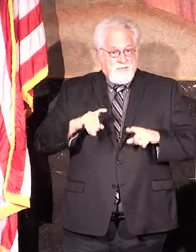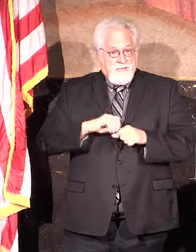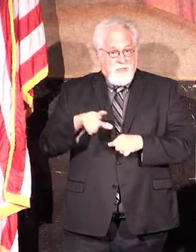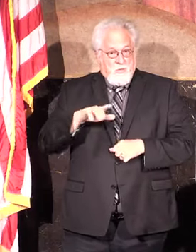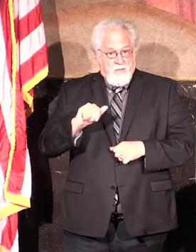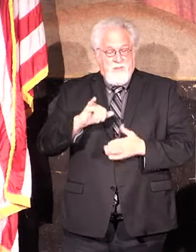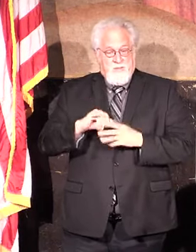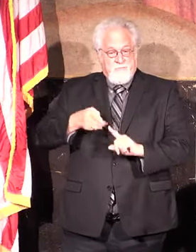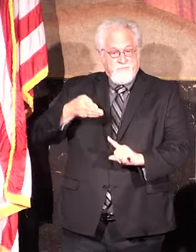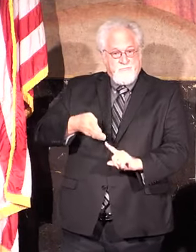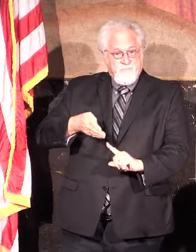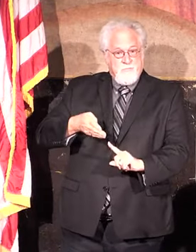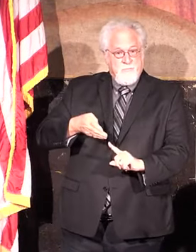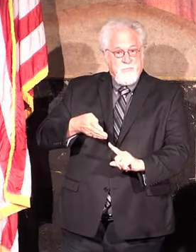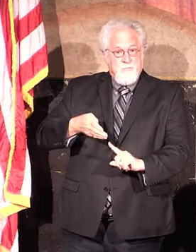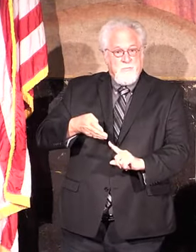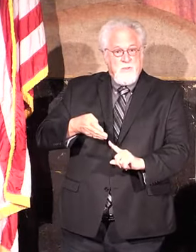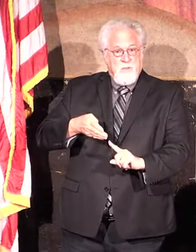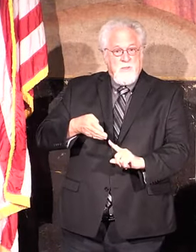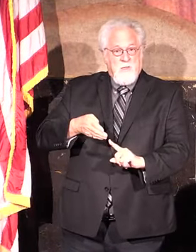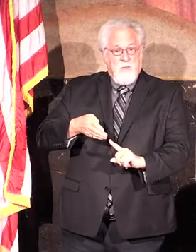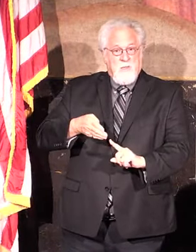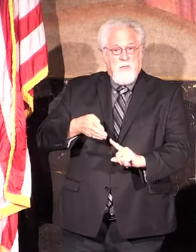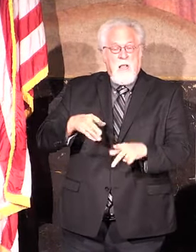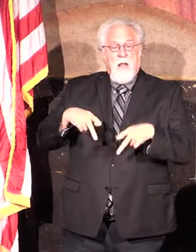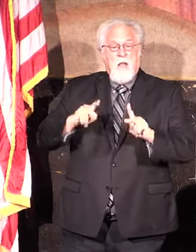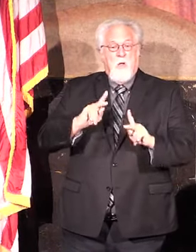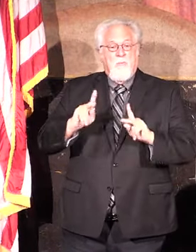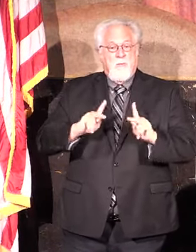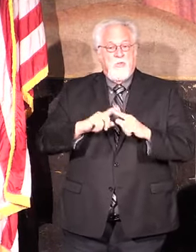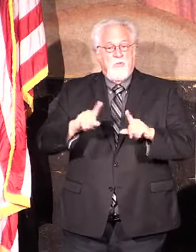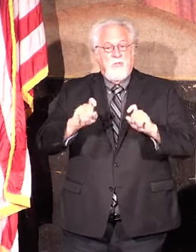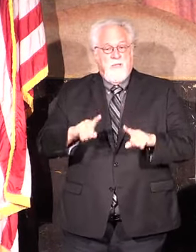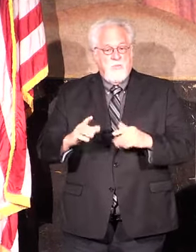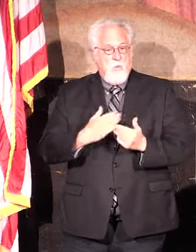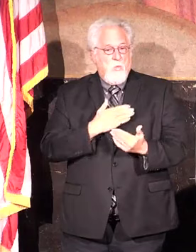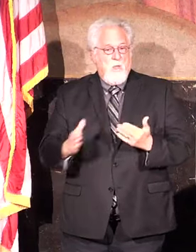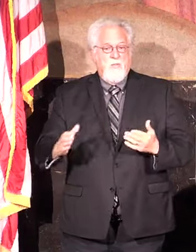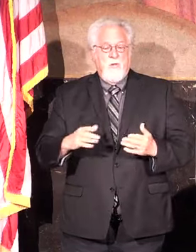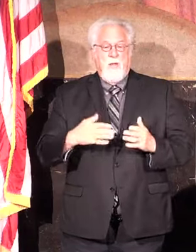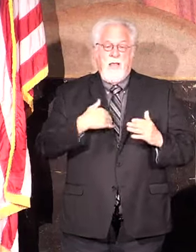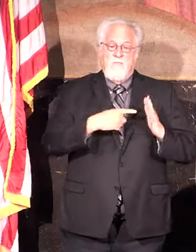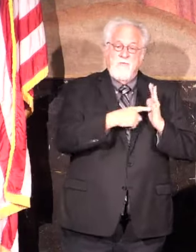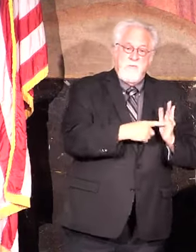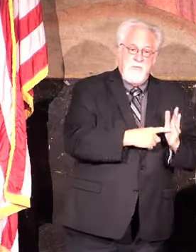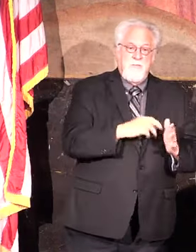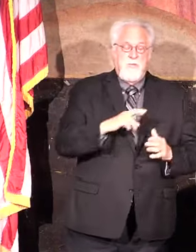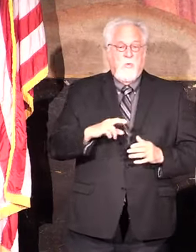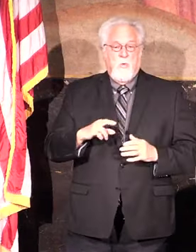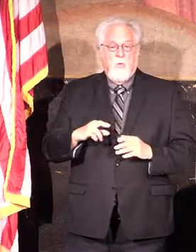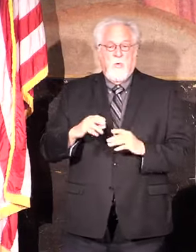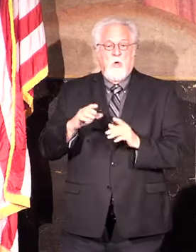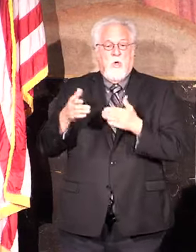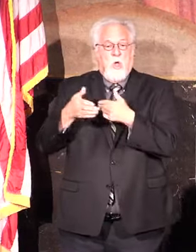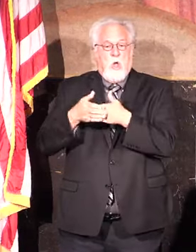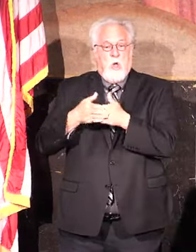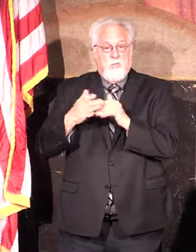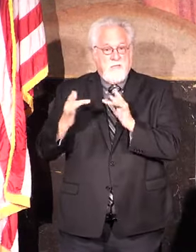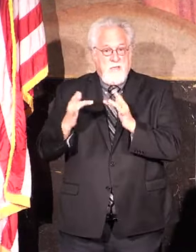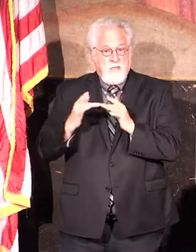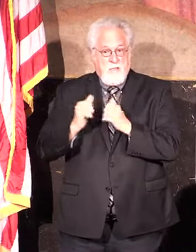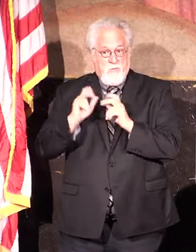was specifically designed to allow individuals to test whether they were symptomatic or had been a close contact of